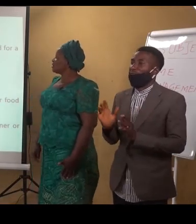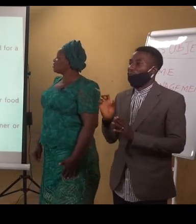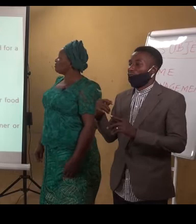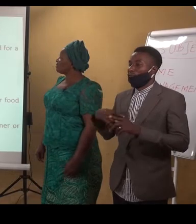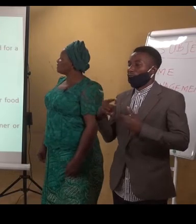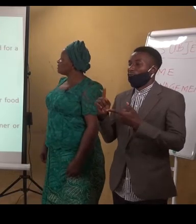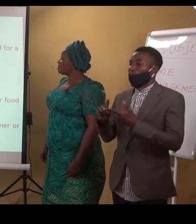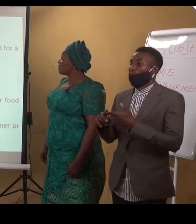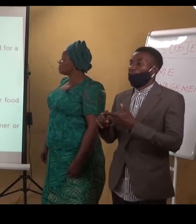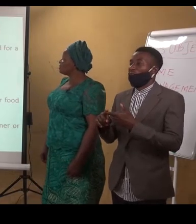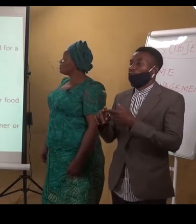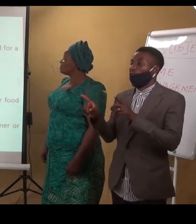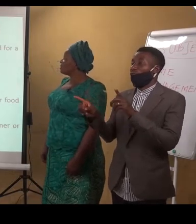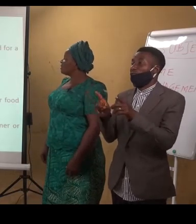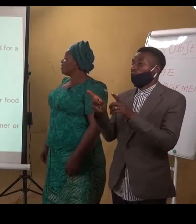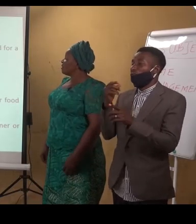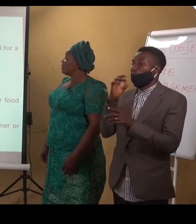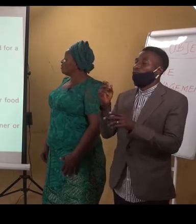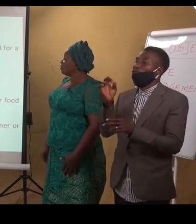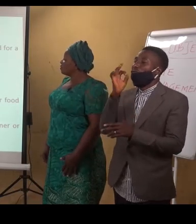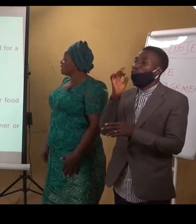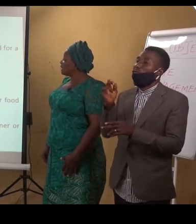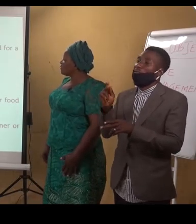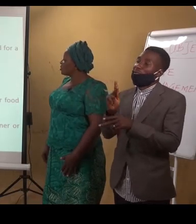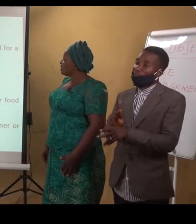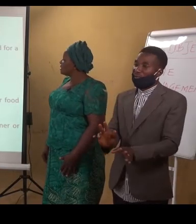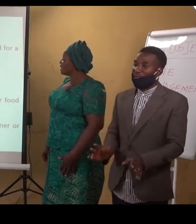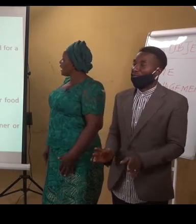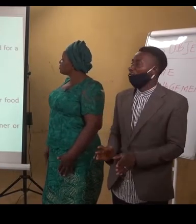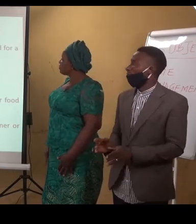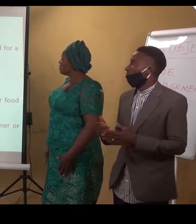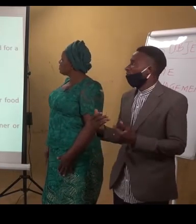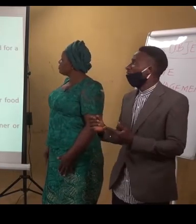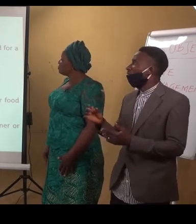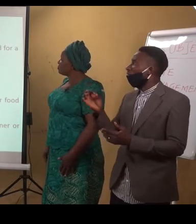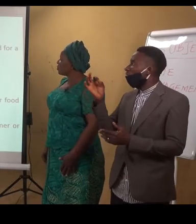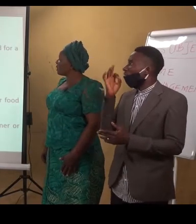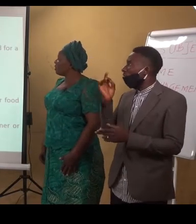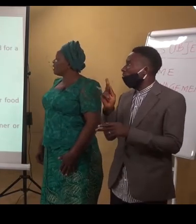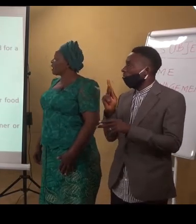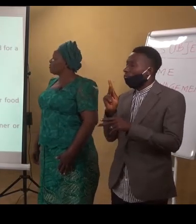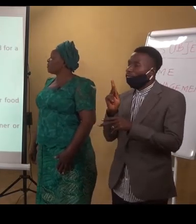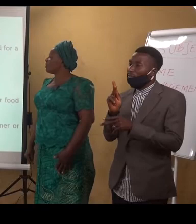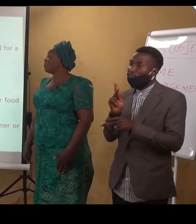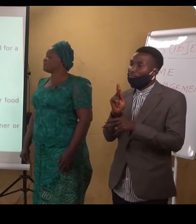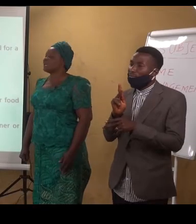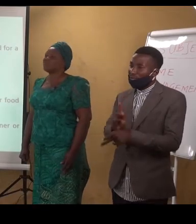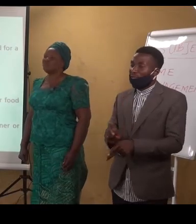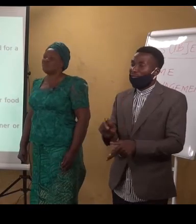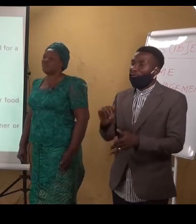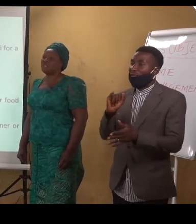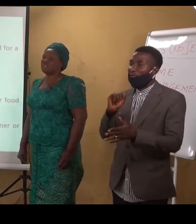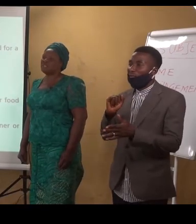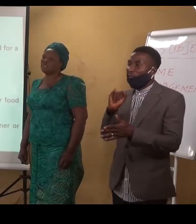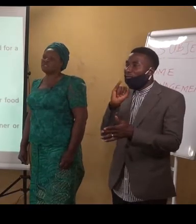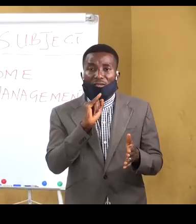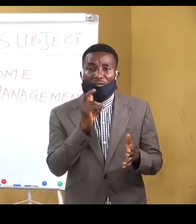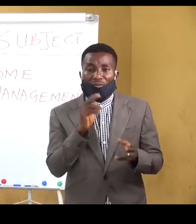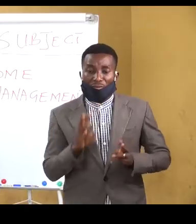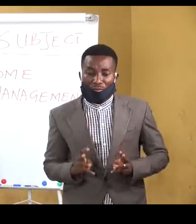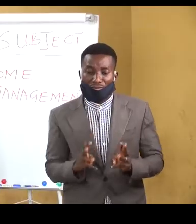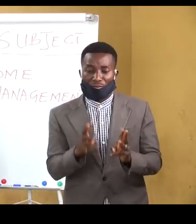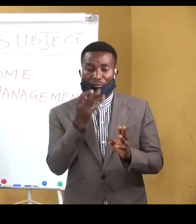the definition of preservation. Food preservation is the art of keeping food for a longer period of time before it